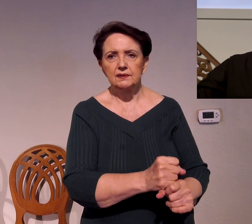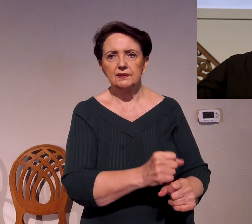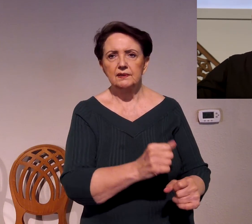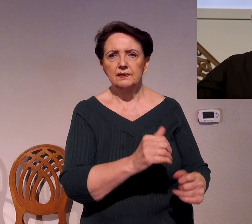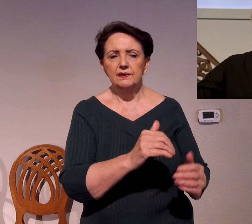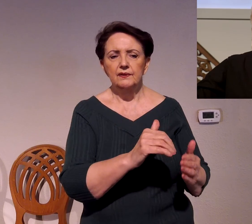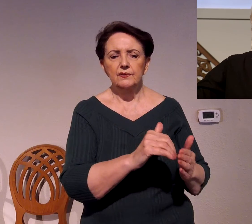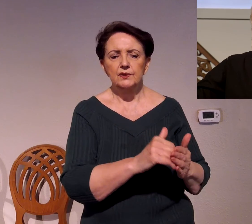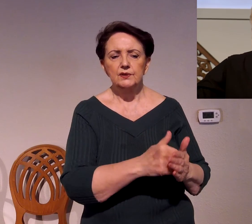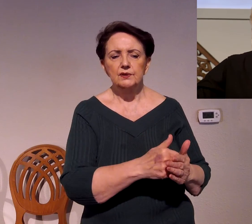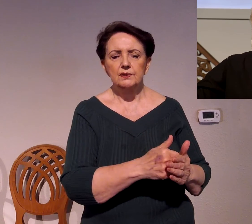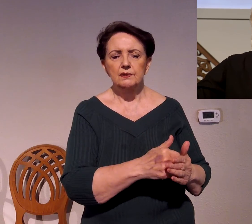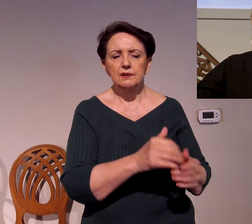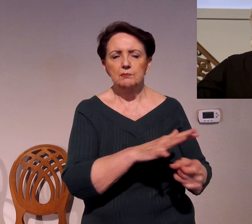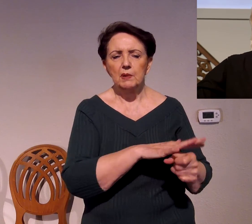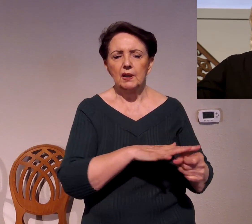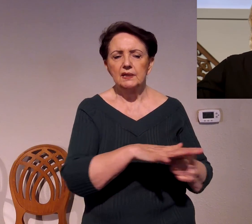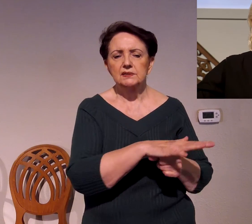being.